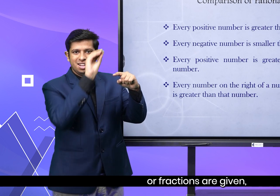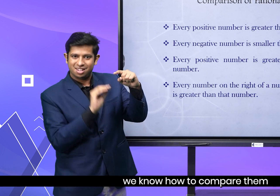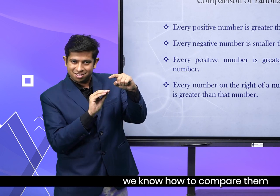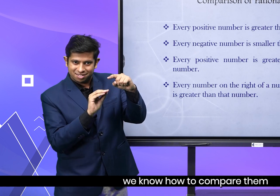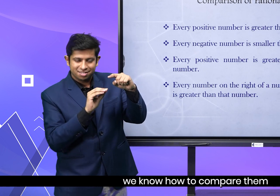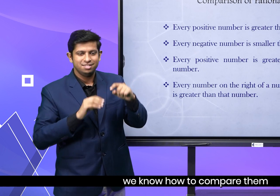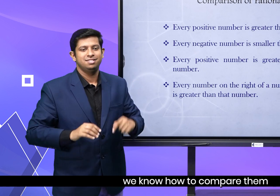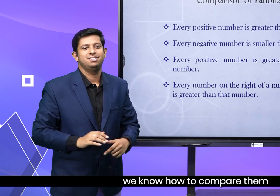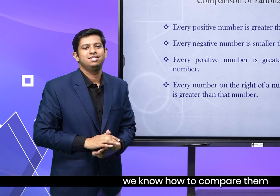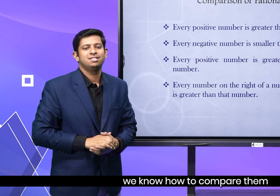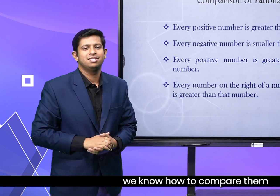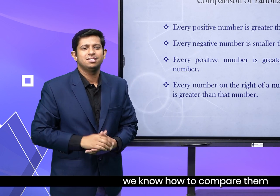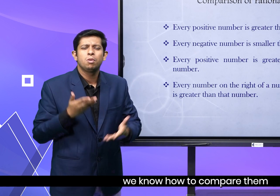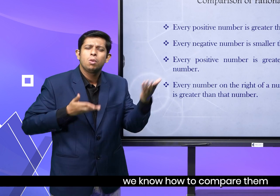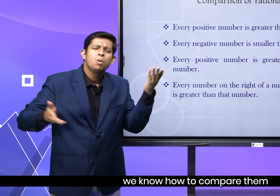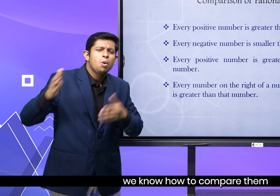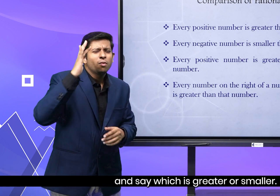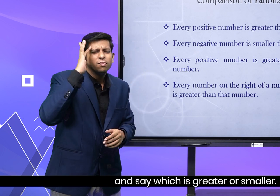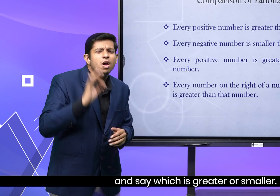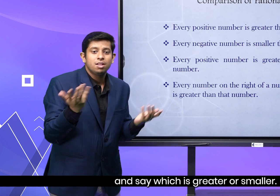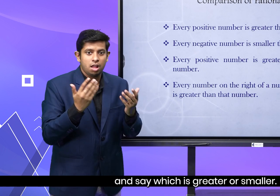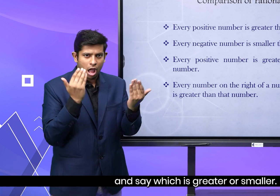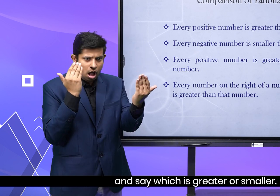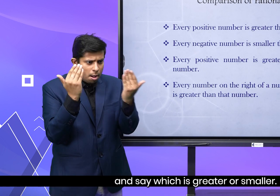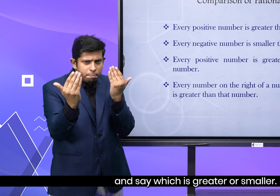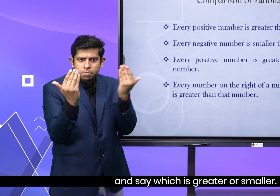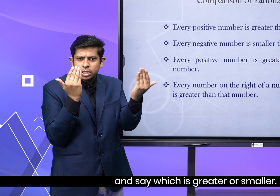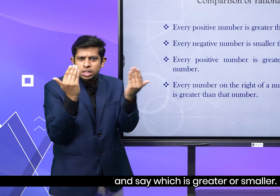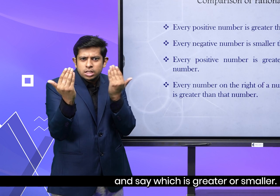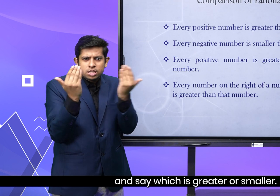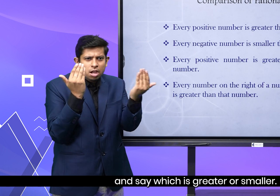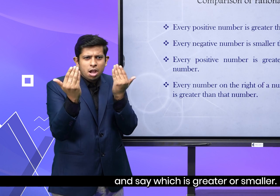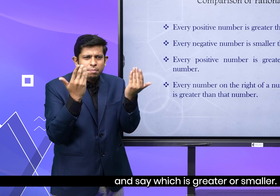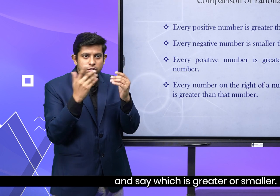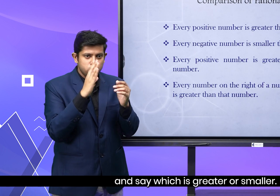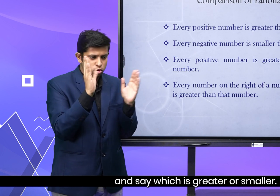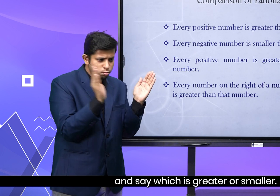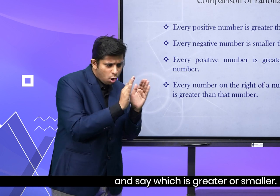we know how to compare them and say which is greater or smaller.